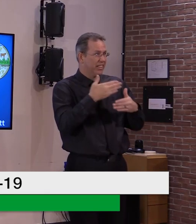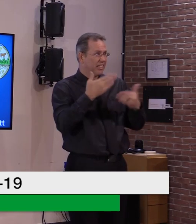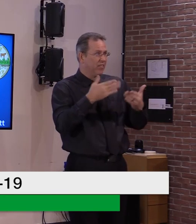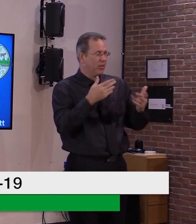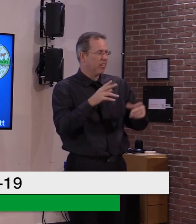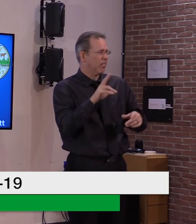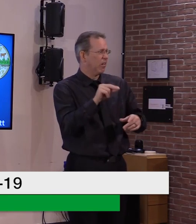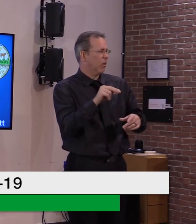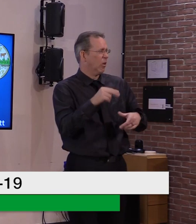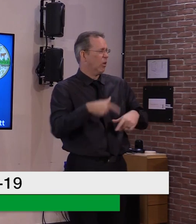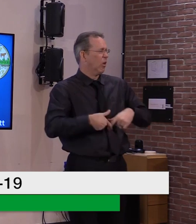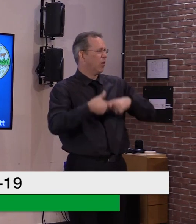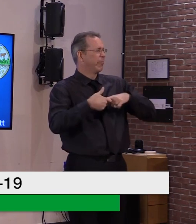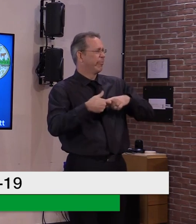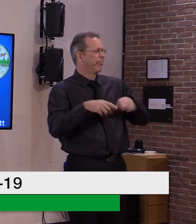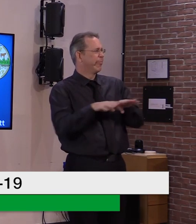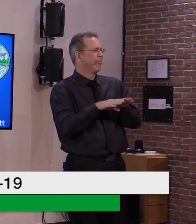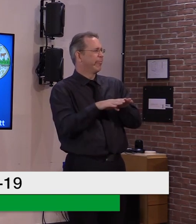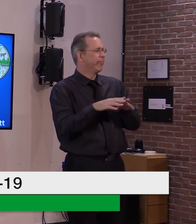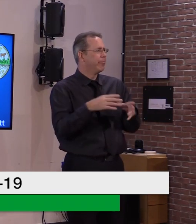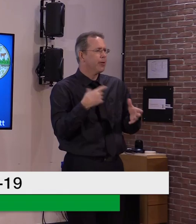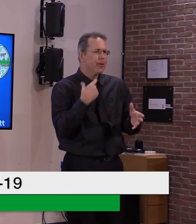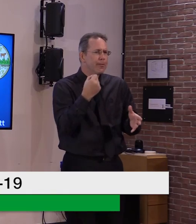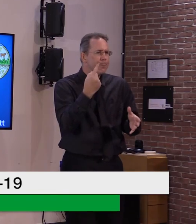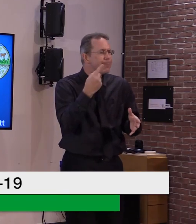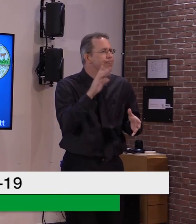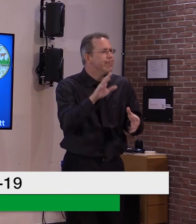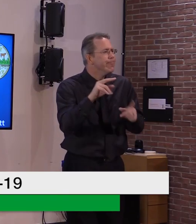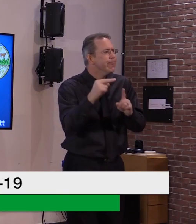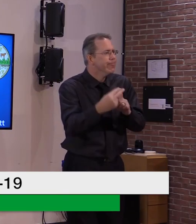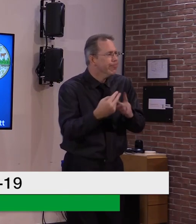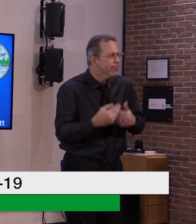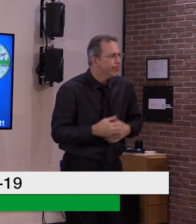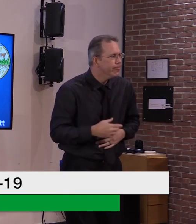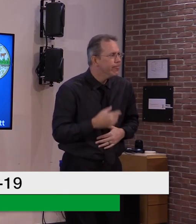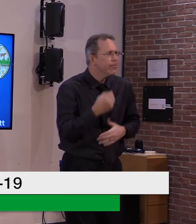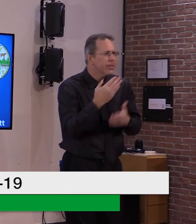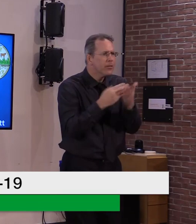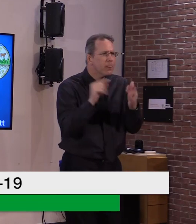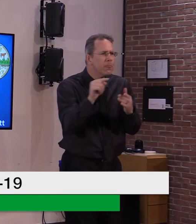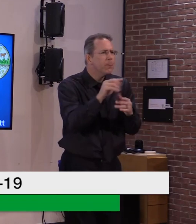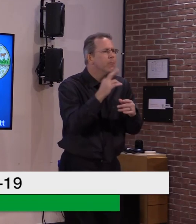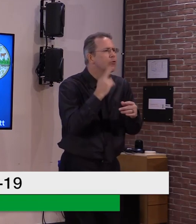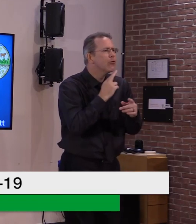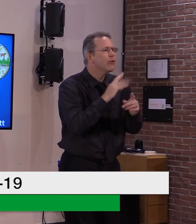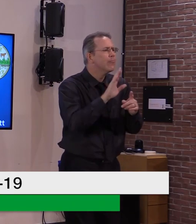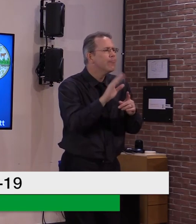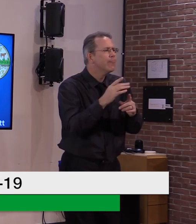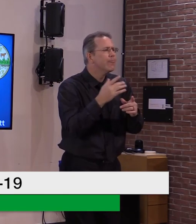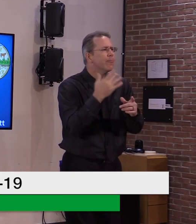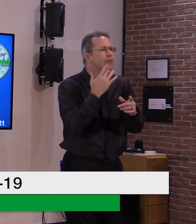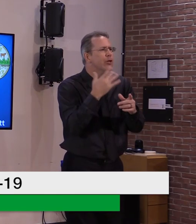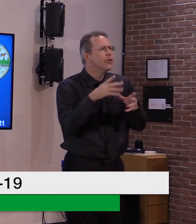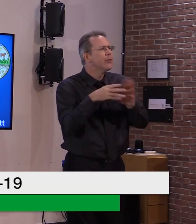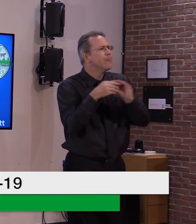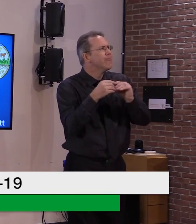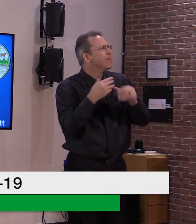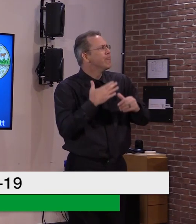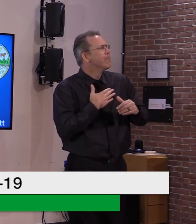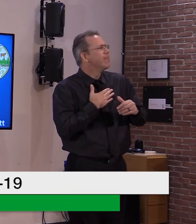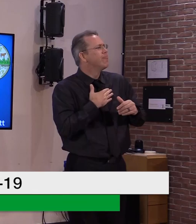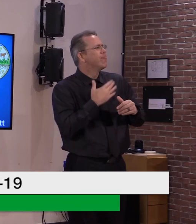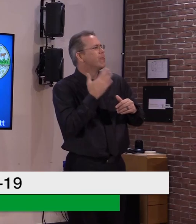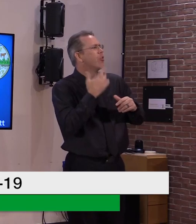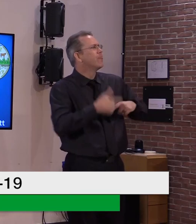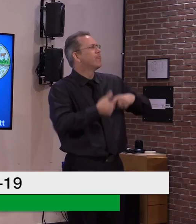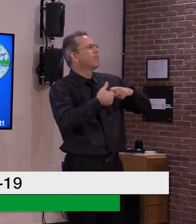from from some of their comments that that this is just a pause that they're they are coming they're they're